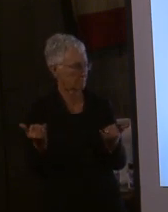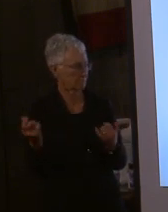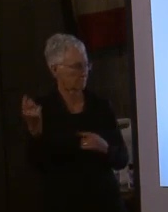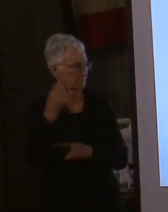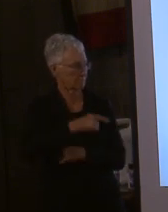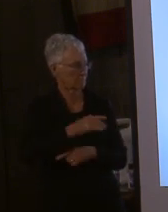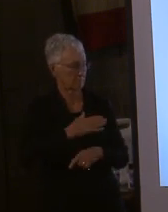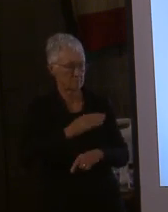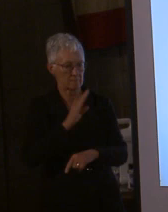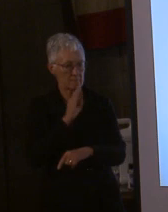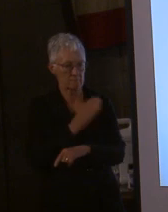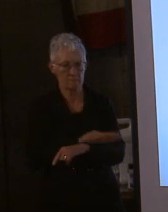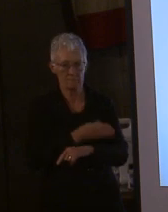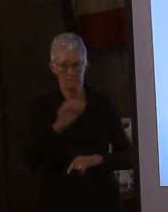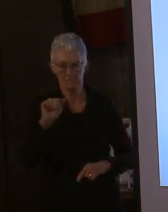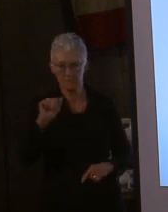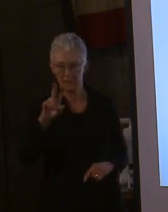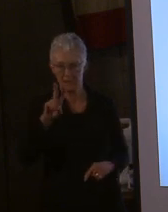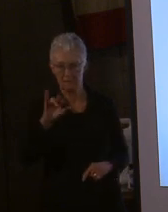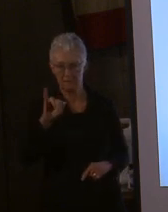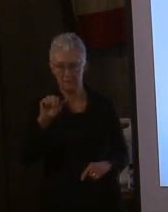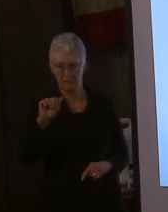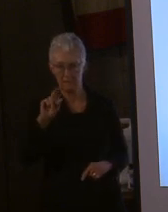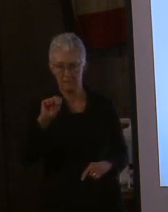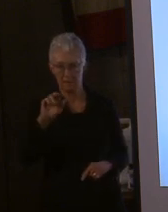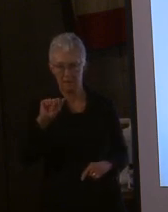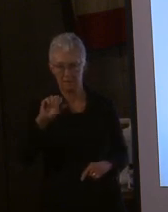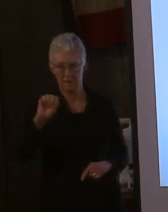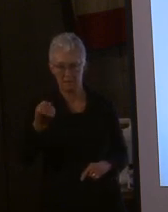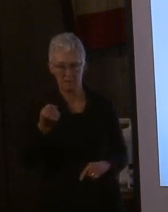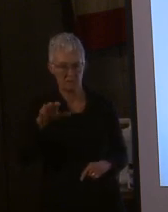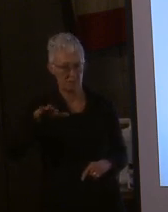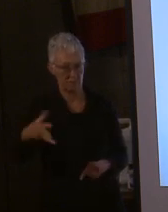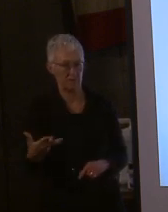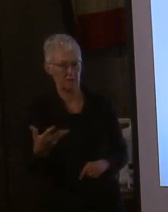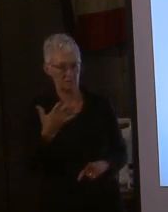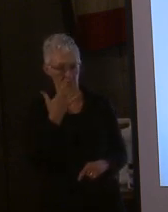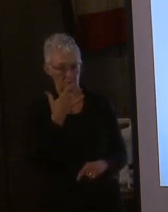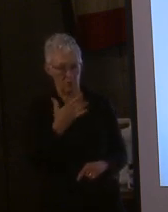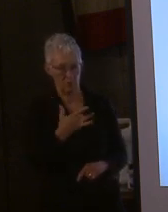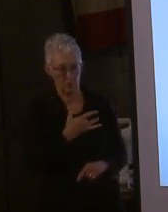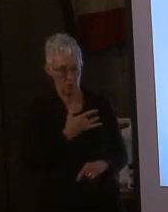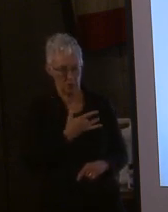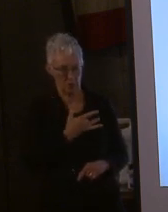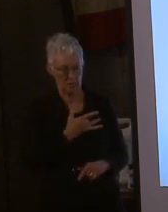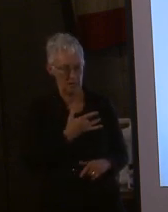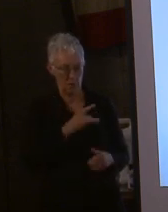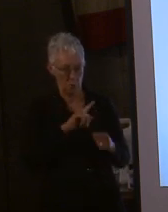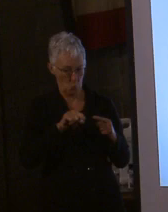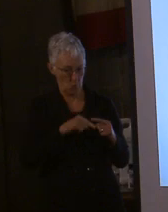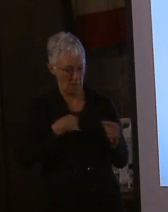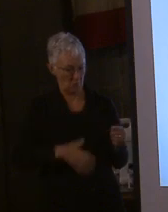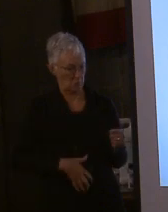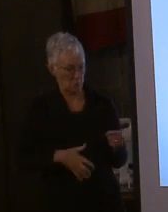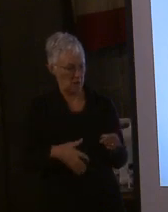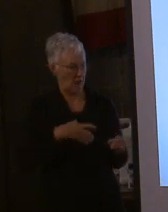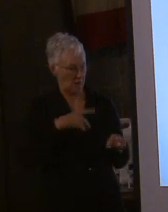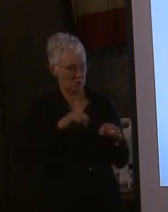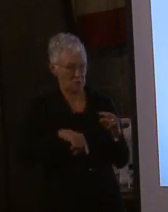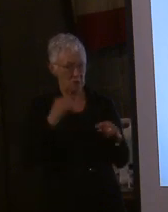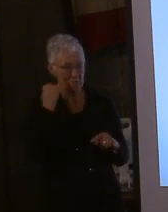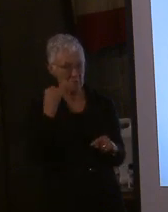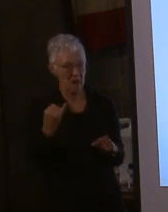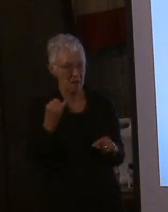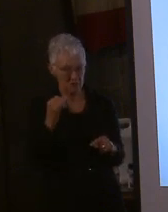Today is my daughter Aviana's 5th birthday. When I was pregnant with her, I couldn't imagine such a milestone. The only thing I could imagine, and the only